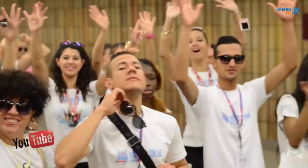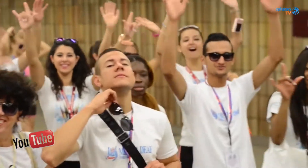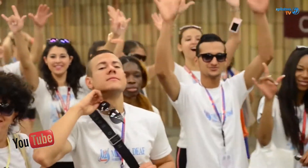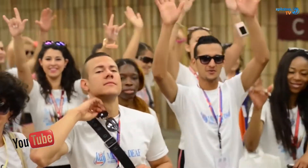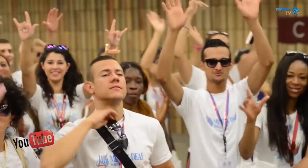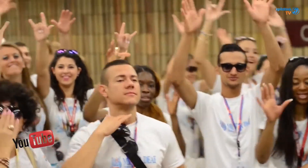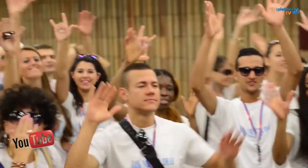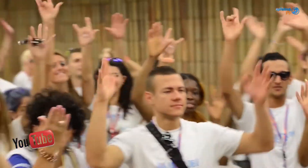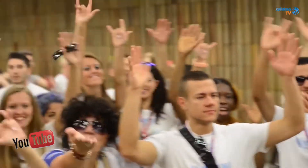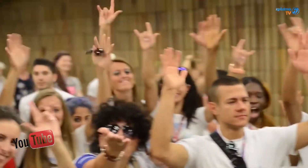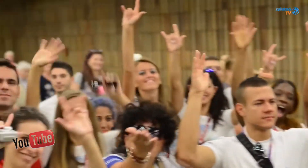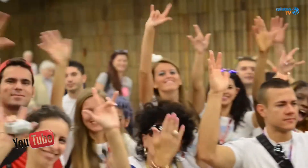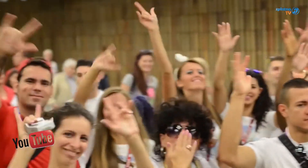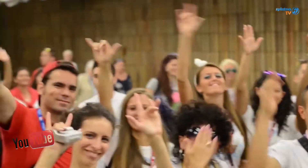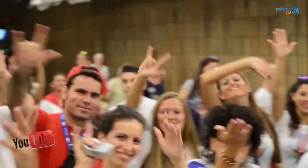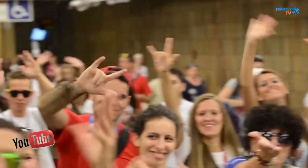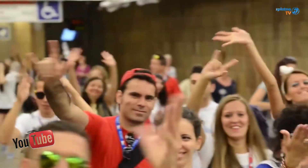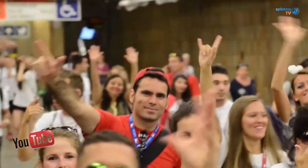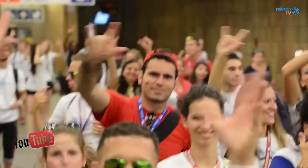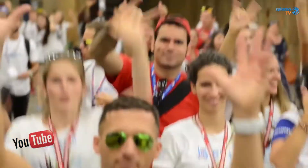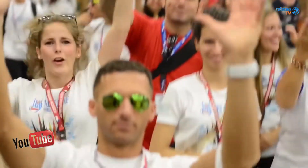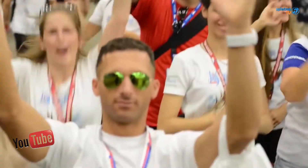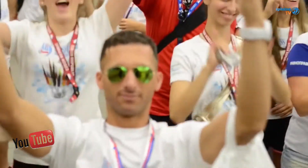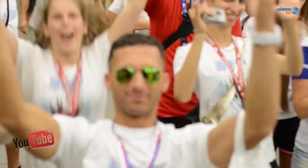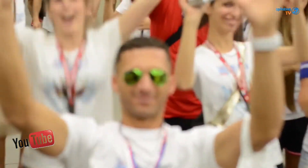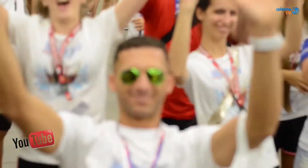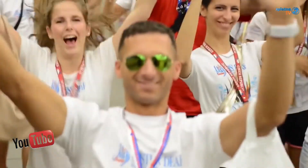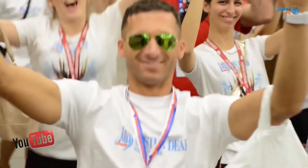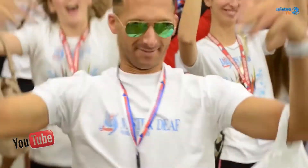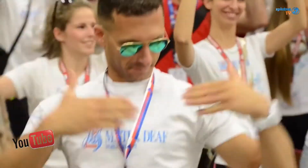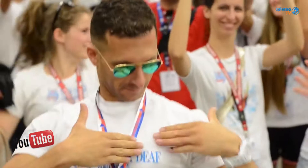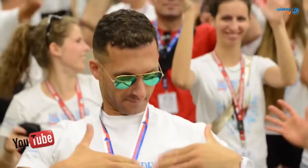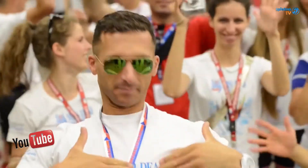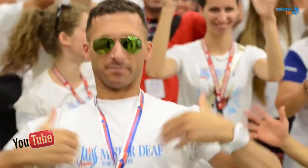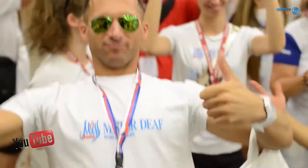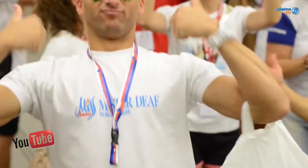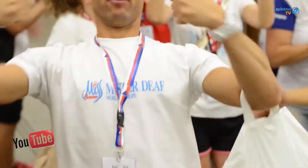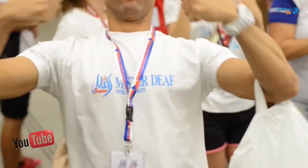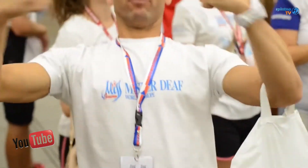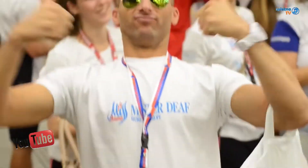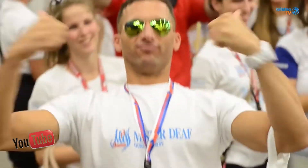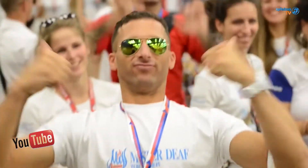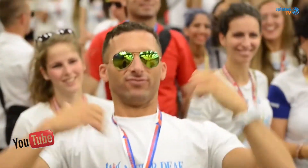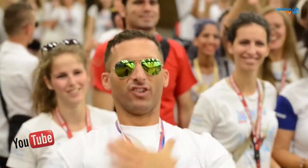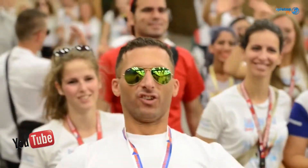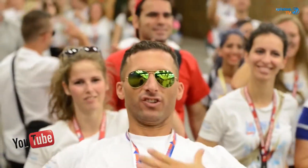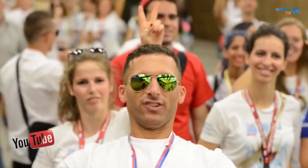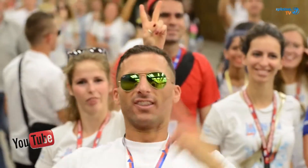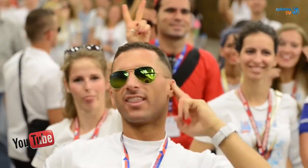hollering, carrying on about who is right, who is wrong, when all we need is understanding, friends are meant to help and